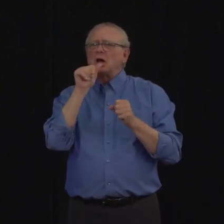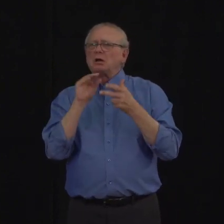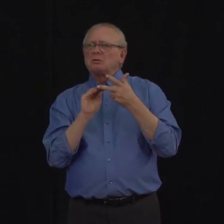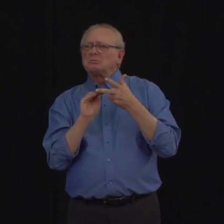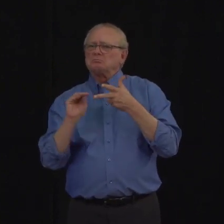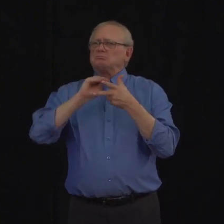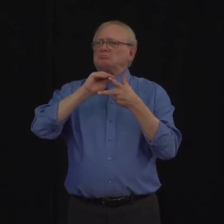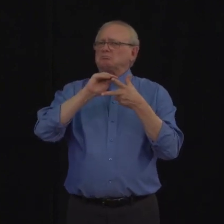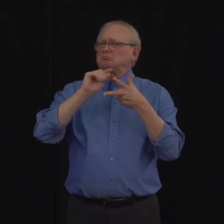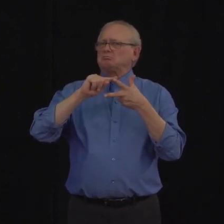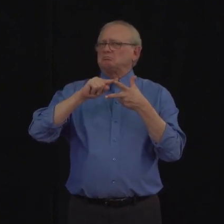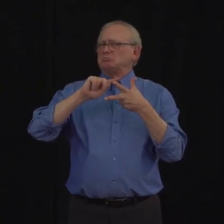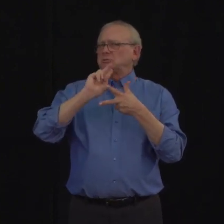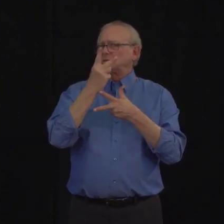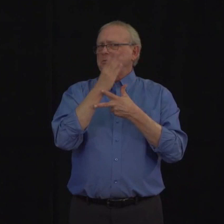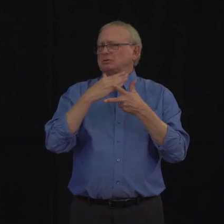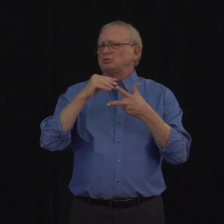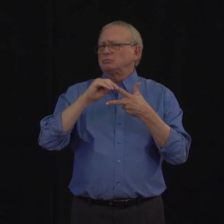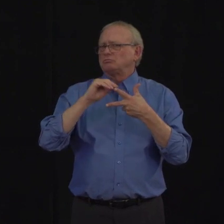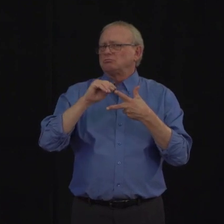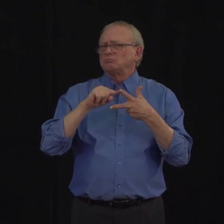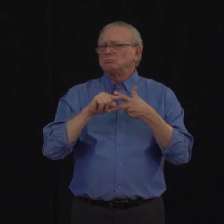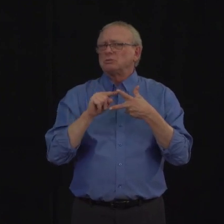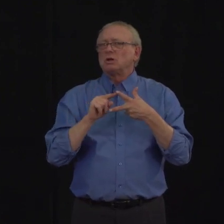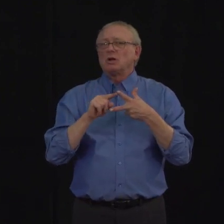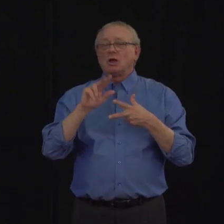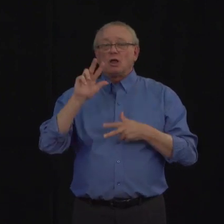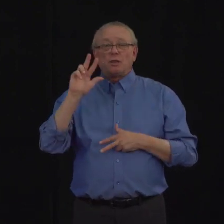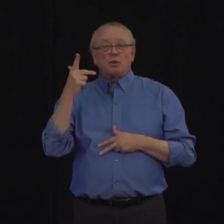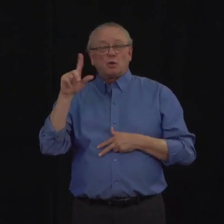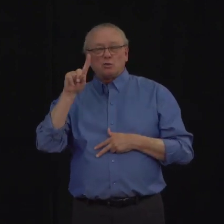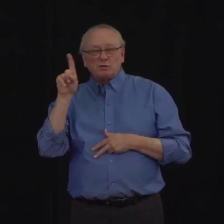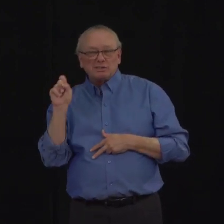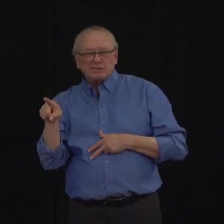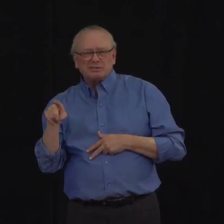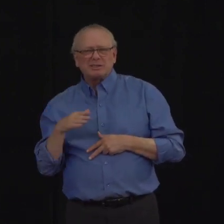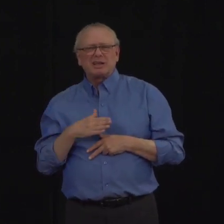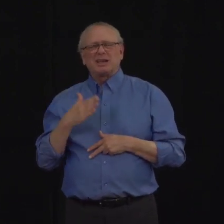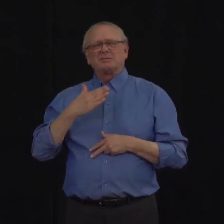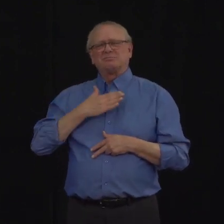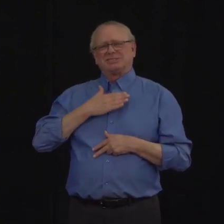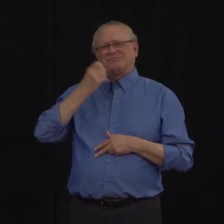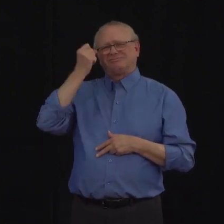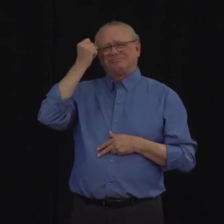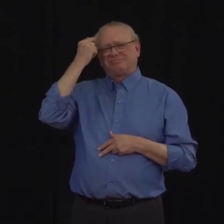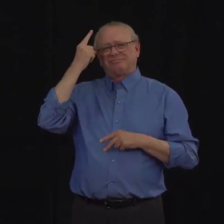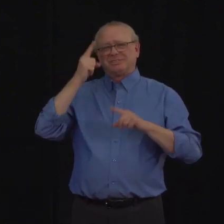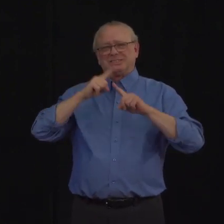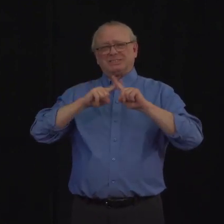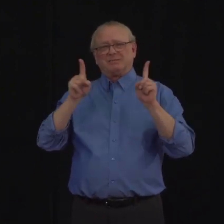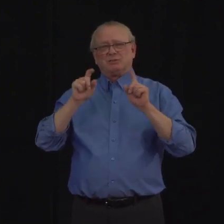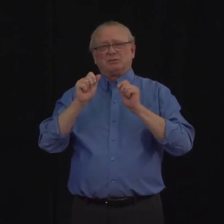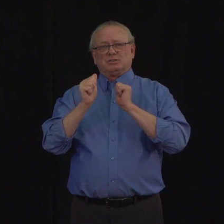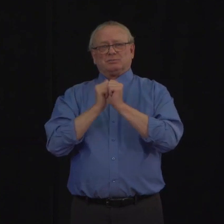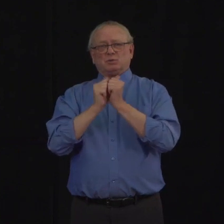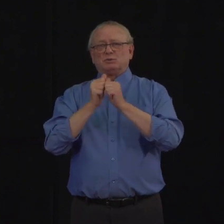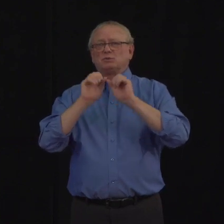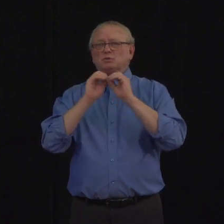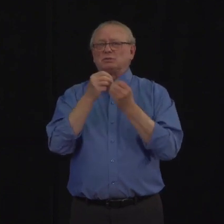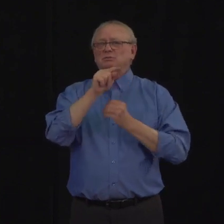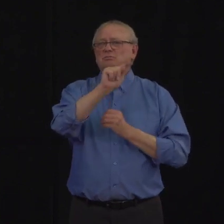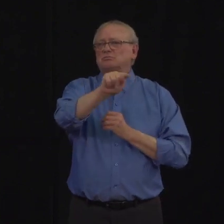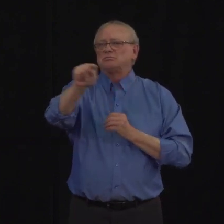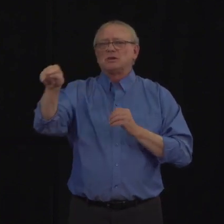three is I understand sport organizations did meet with Alberta Health on Friday to express their concerns. Can you give me an update on